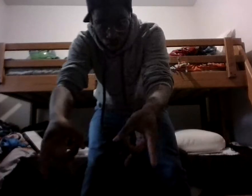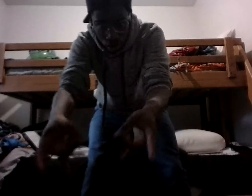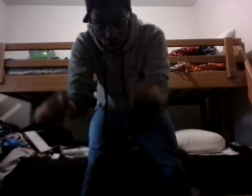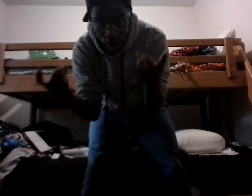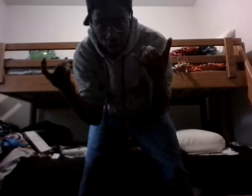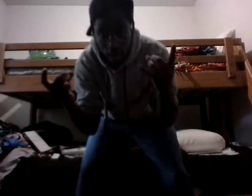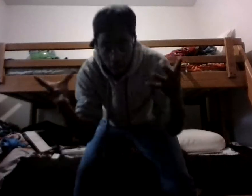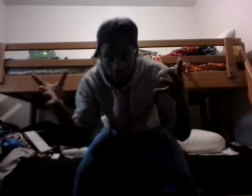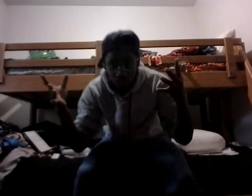see